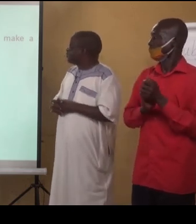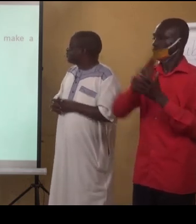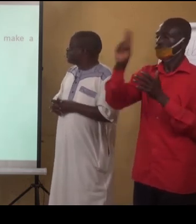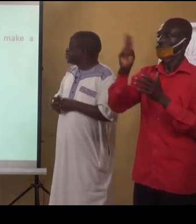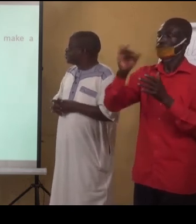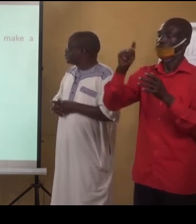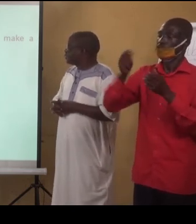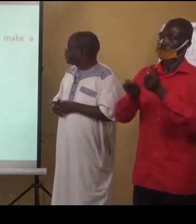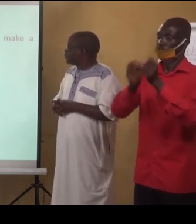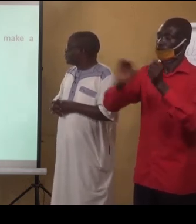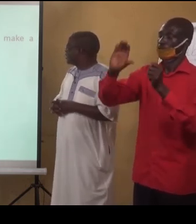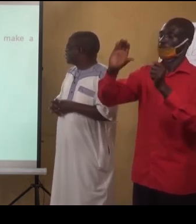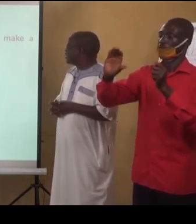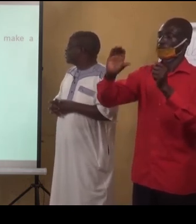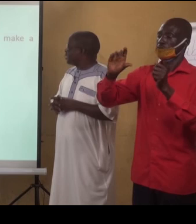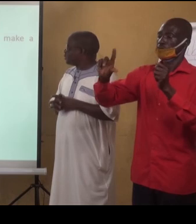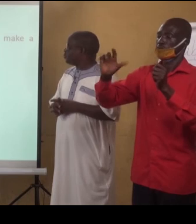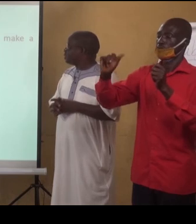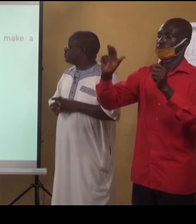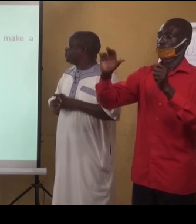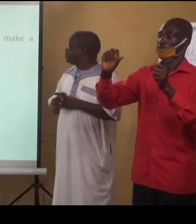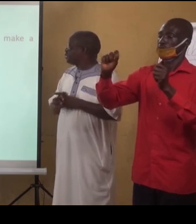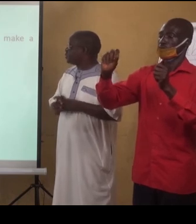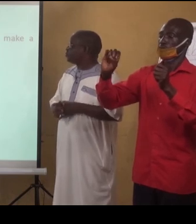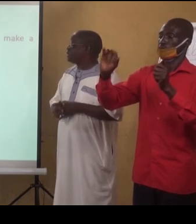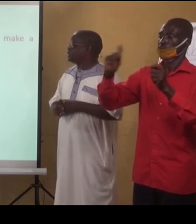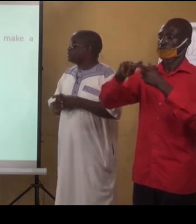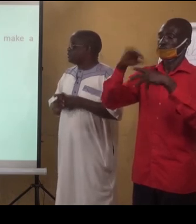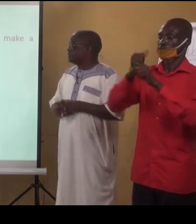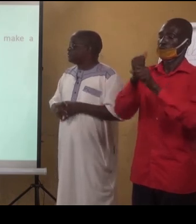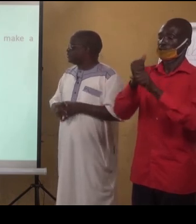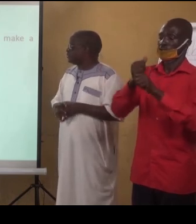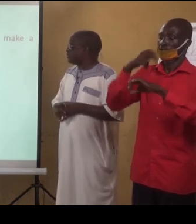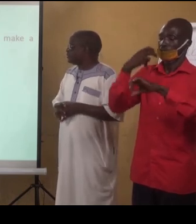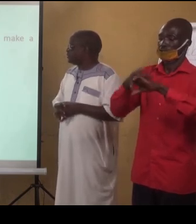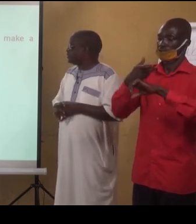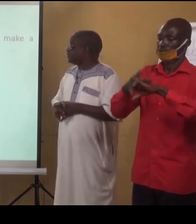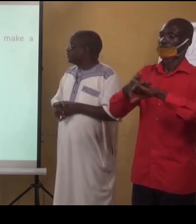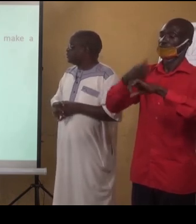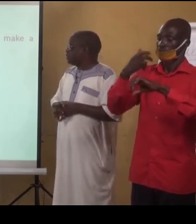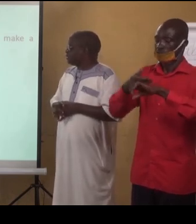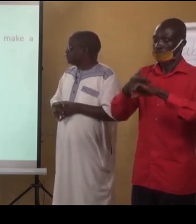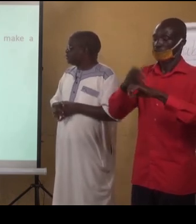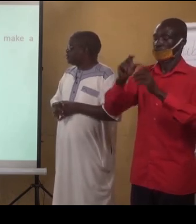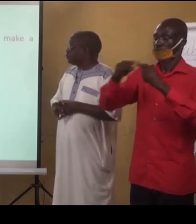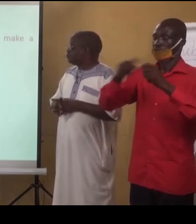Use the following clauses to make a compound complex sentence.